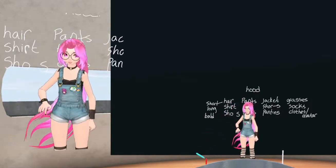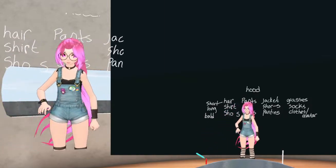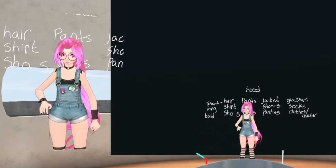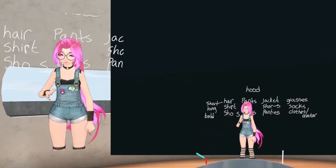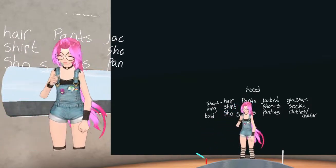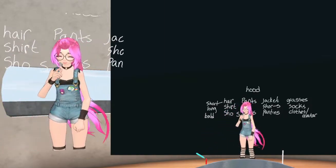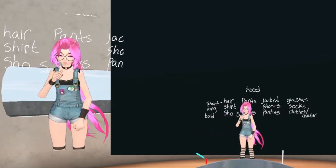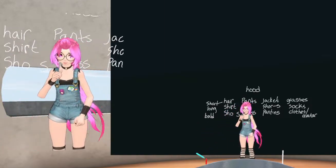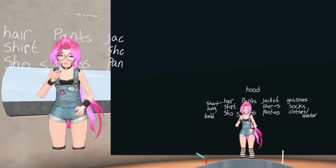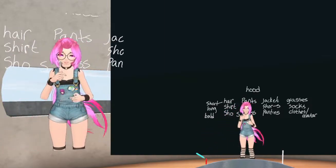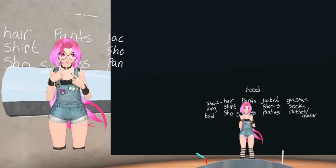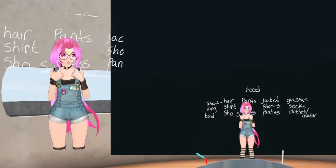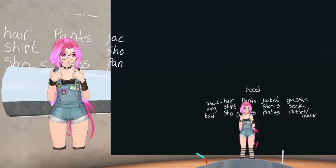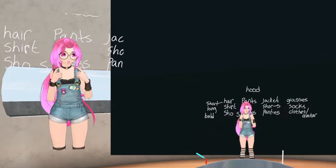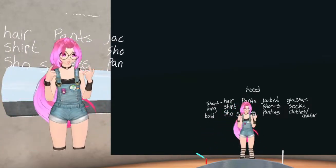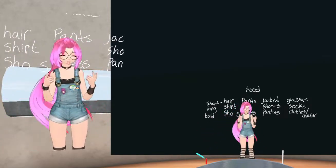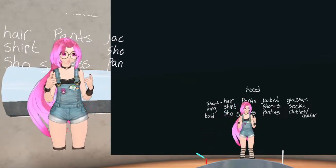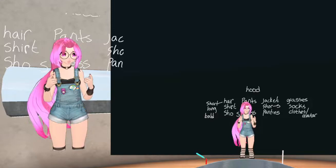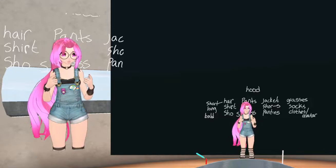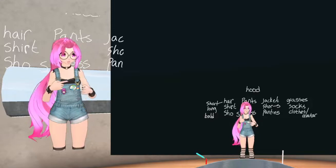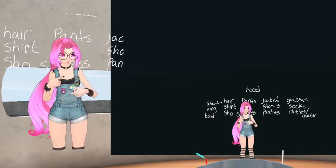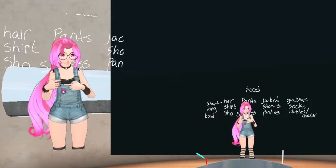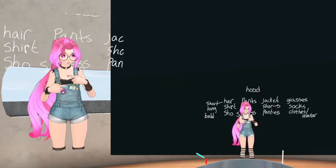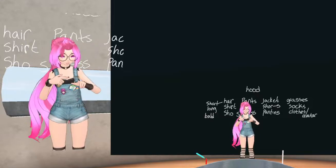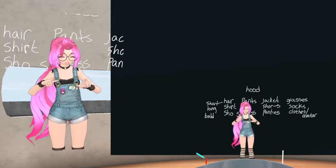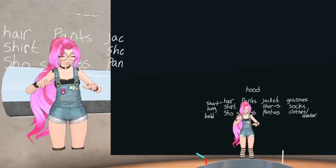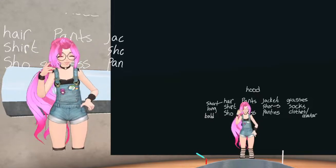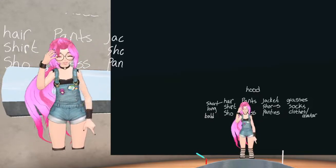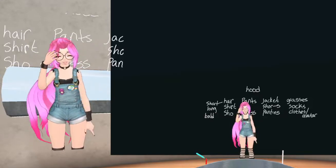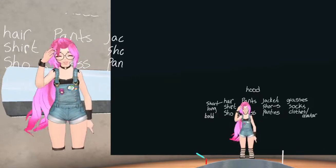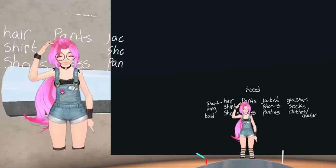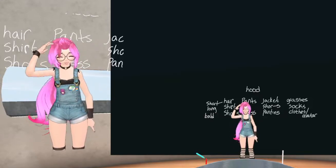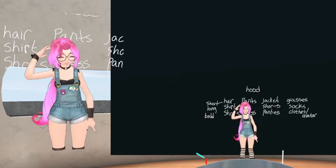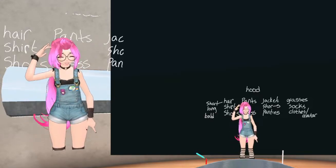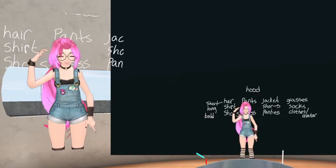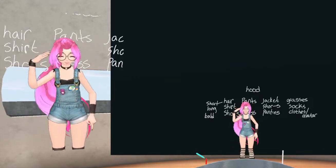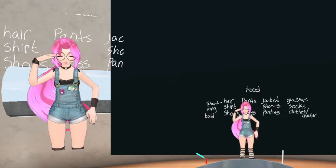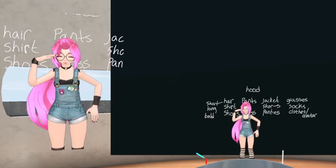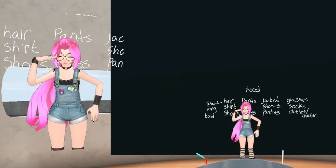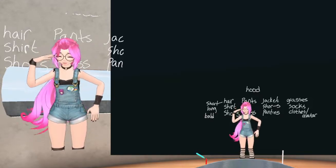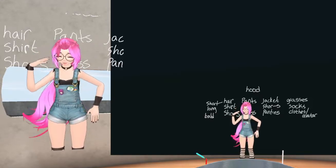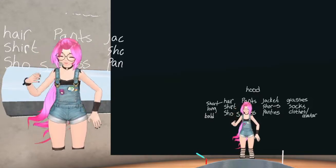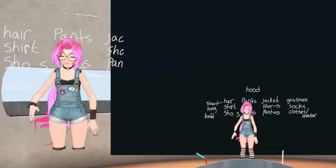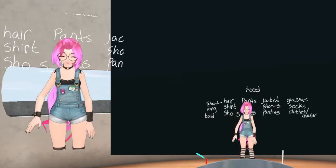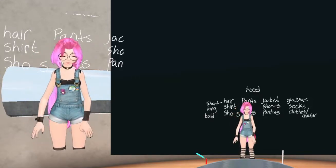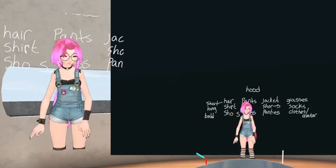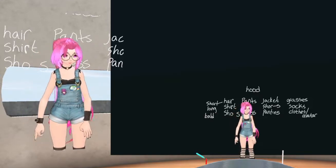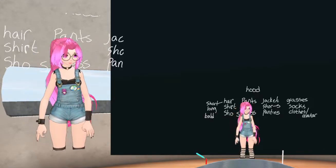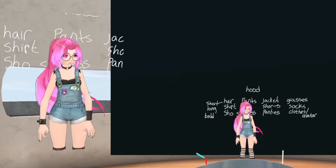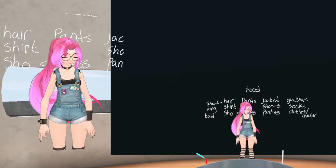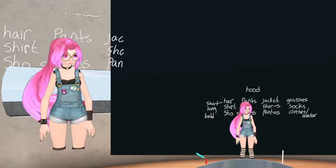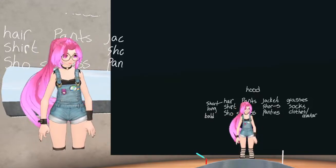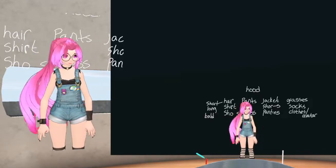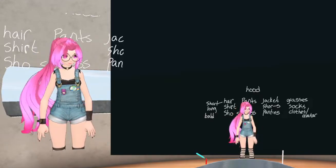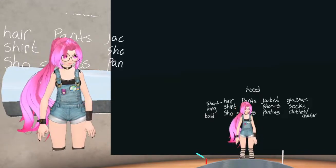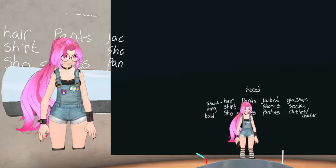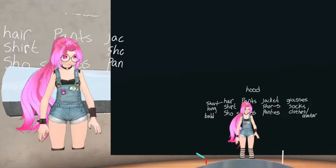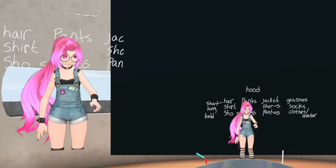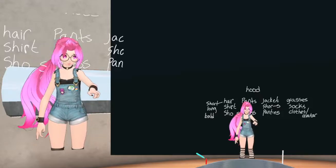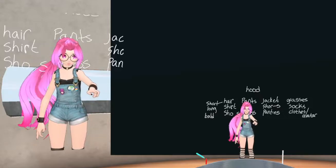great. Who's famous for sign language and is bald? Who knows?